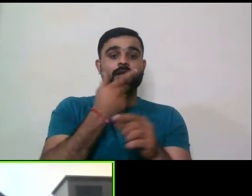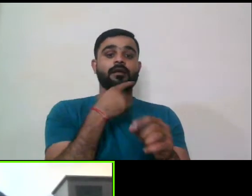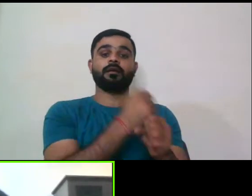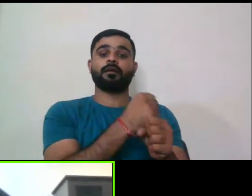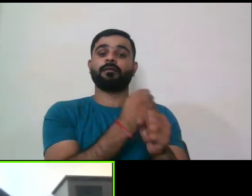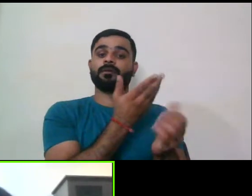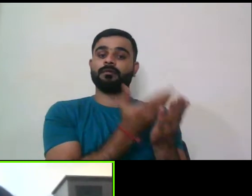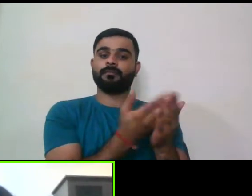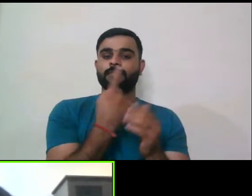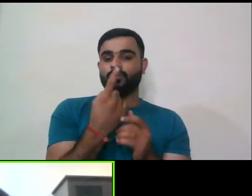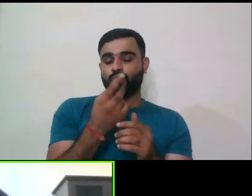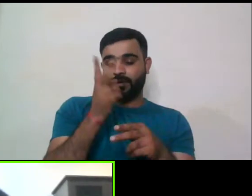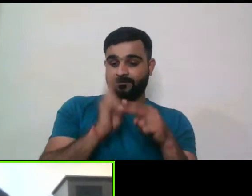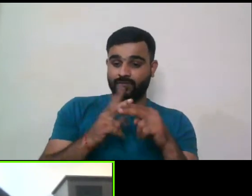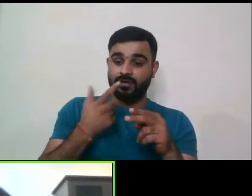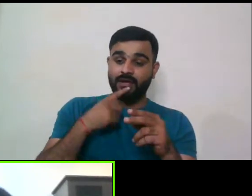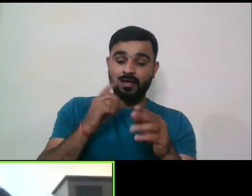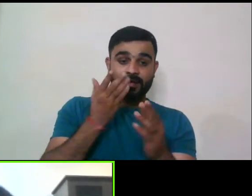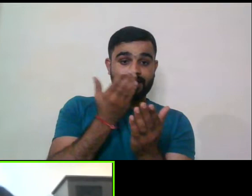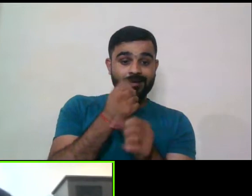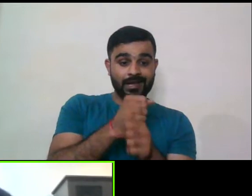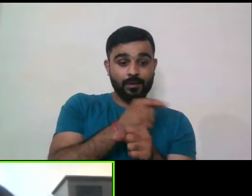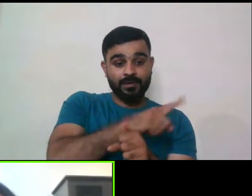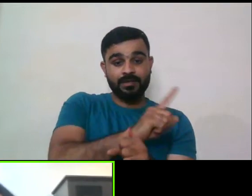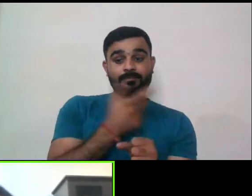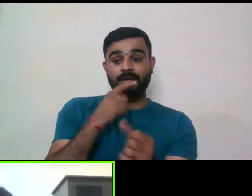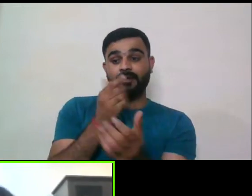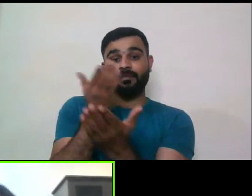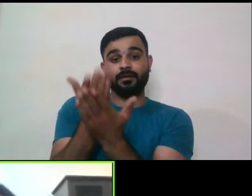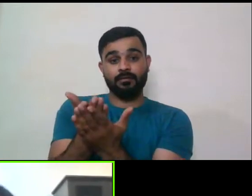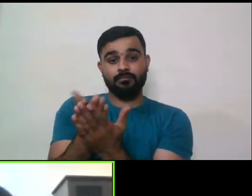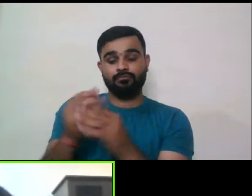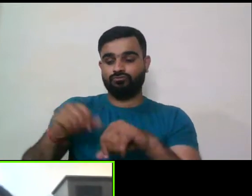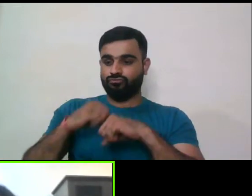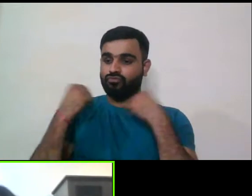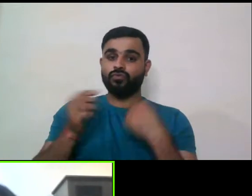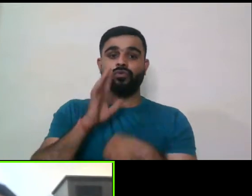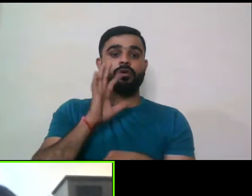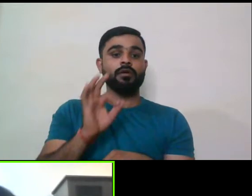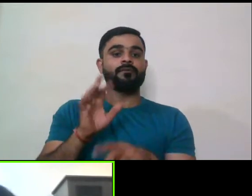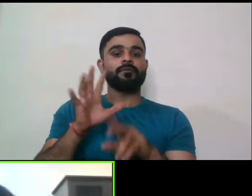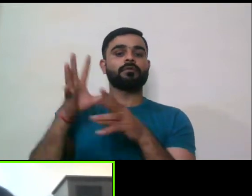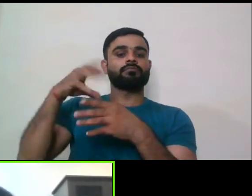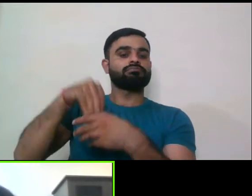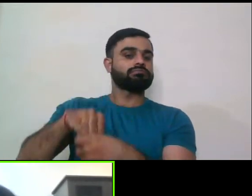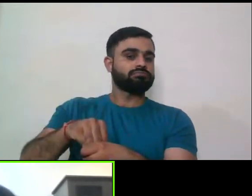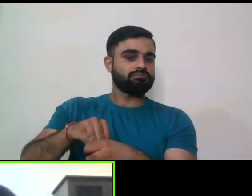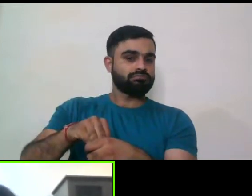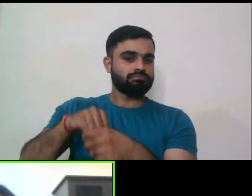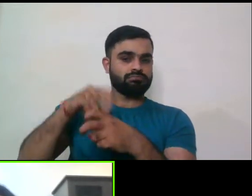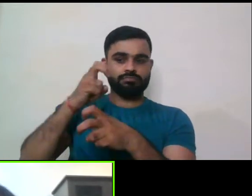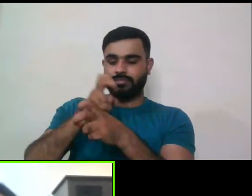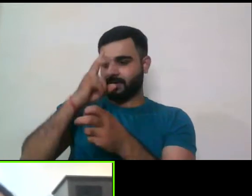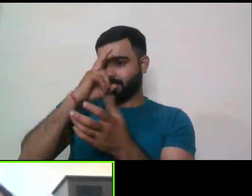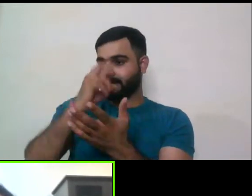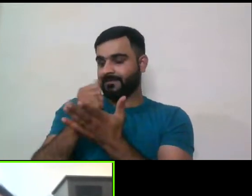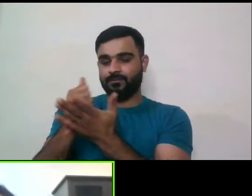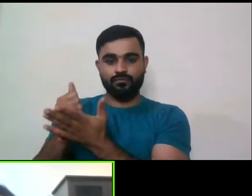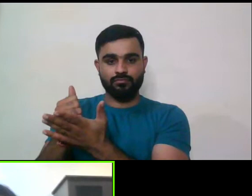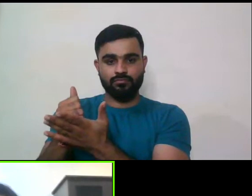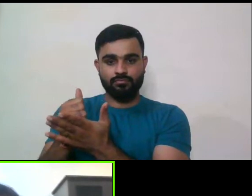Now, the ones that are filed by the government is where the government can actually take some hard decisions